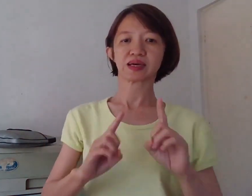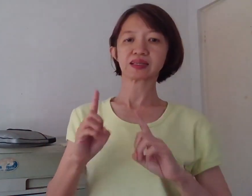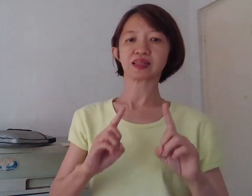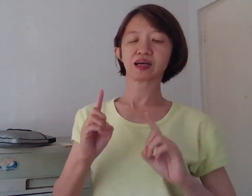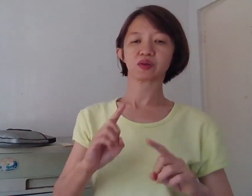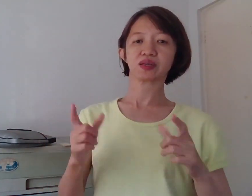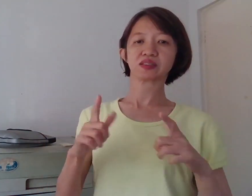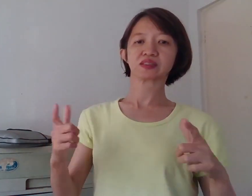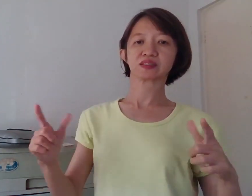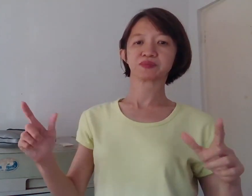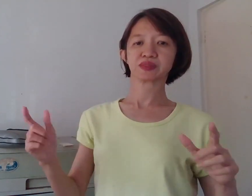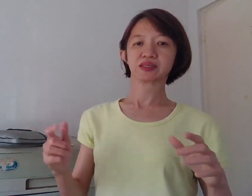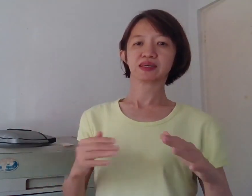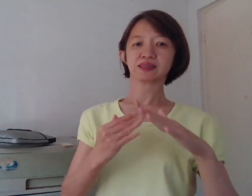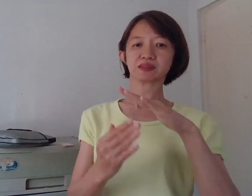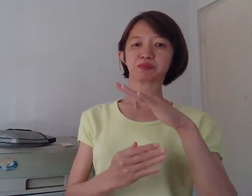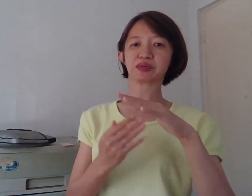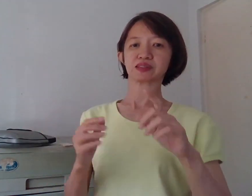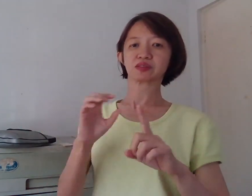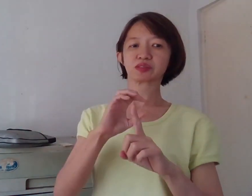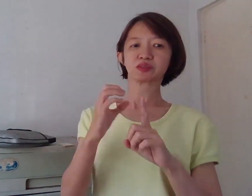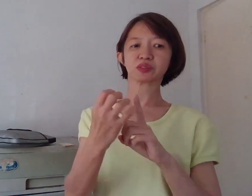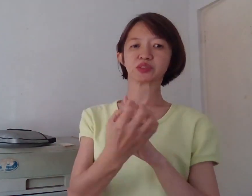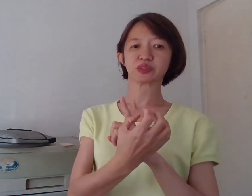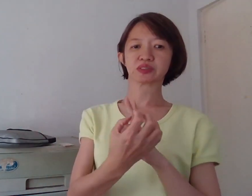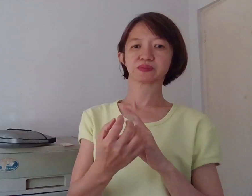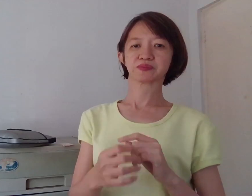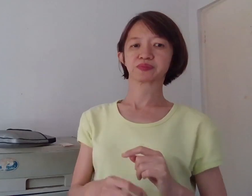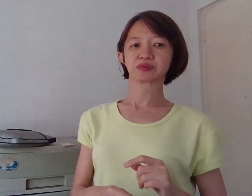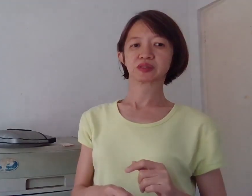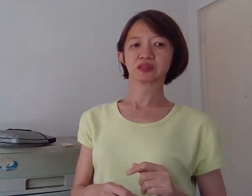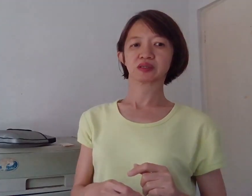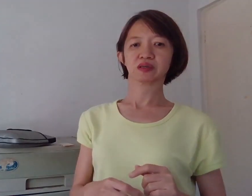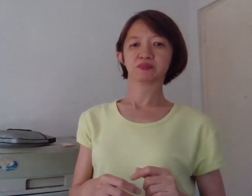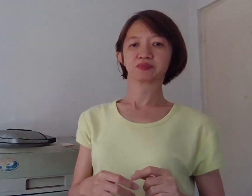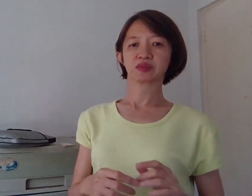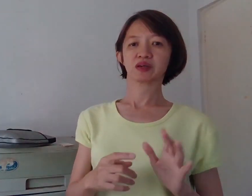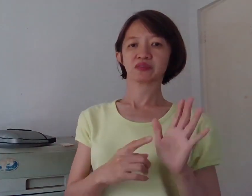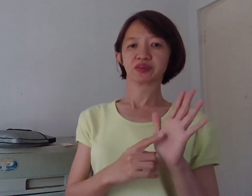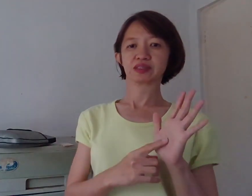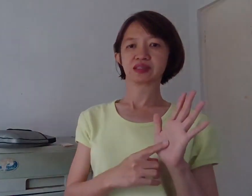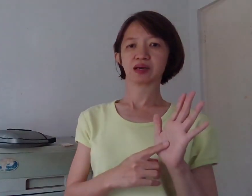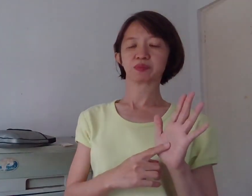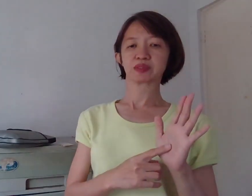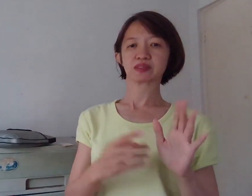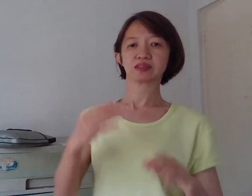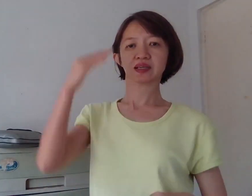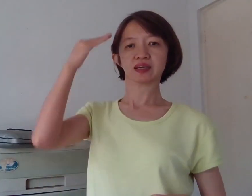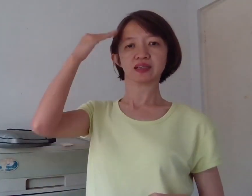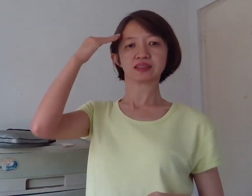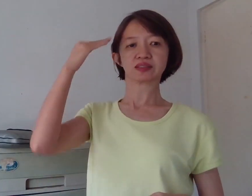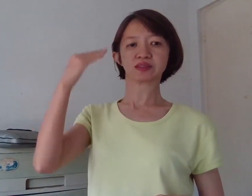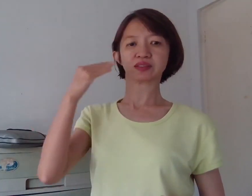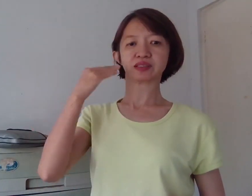Sign language is based on culture. For example, in